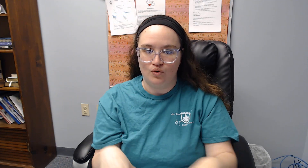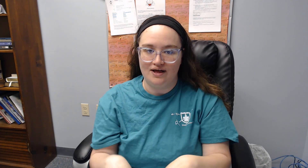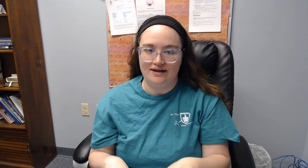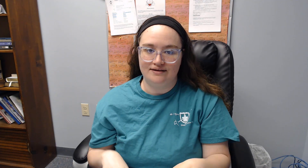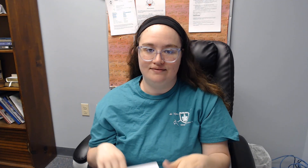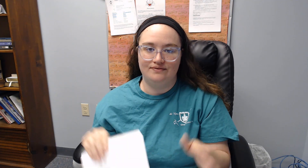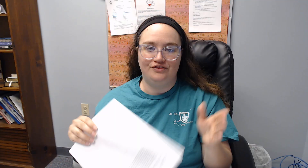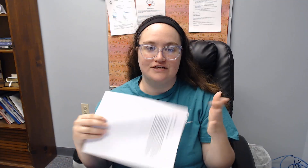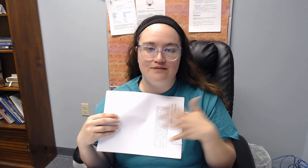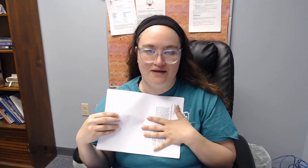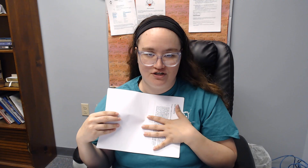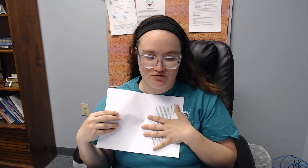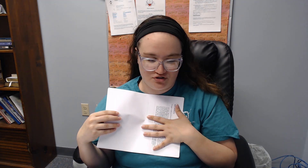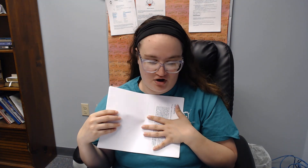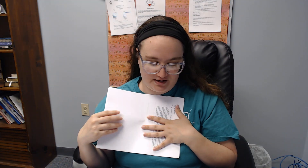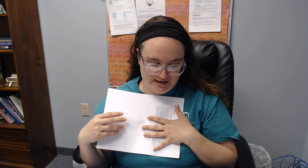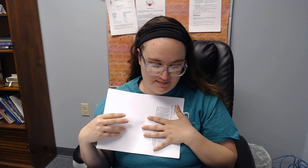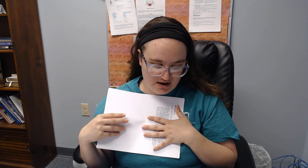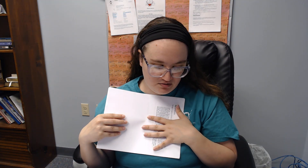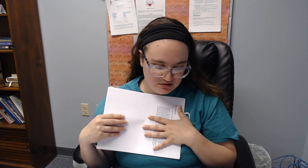what this page was talking about.